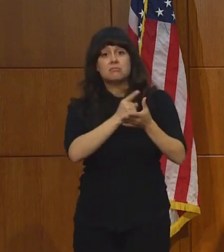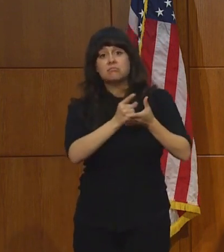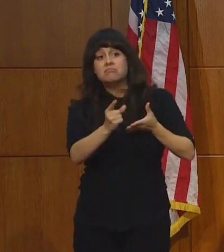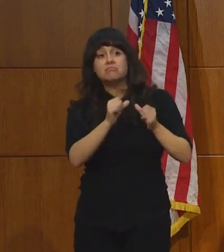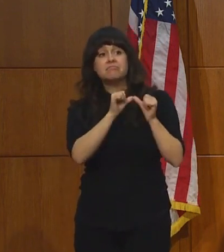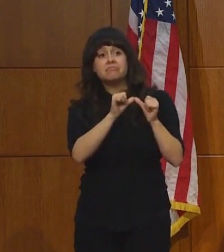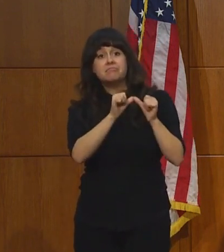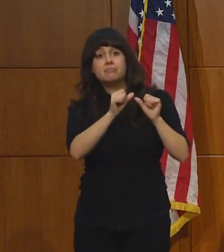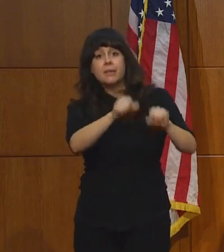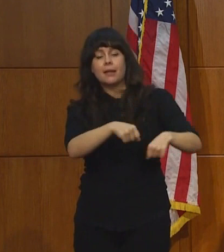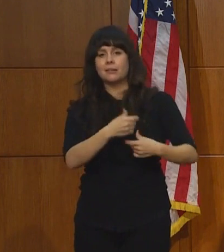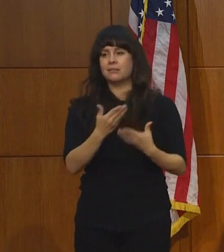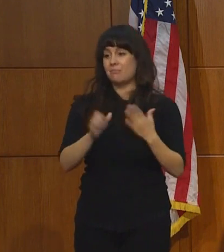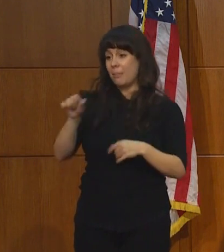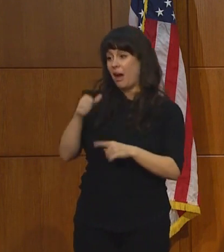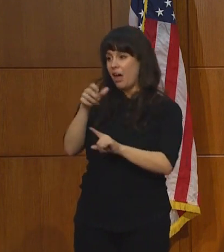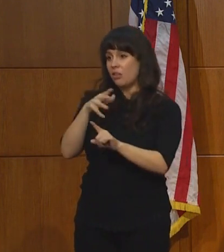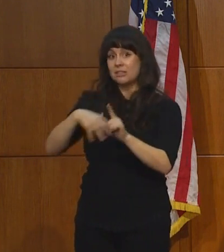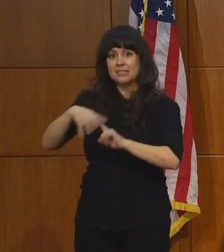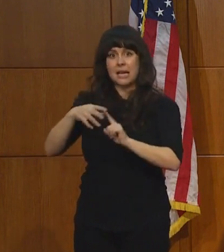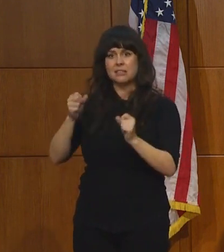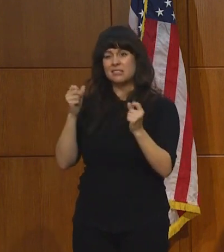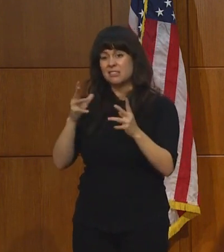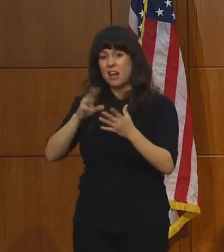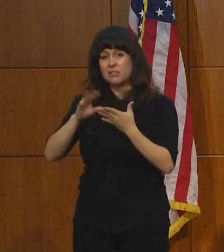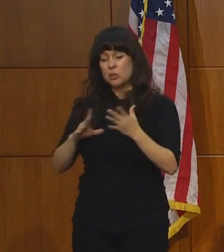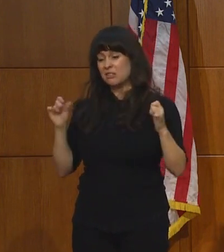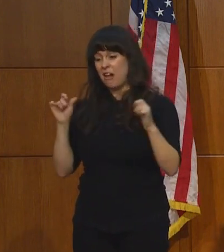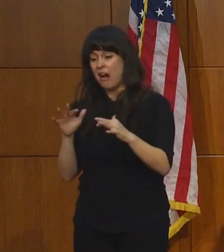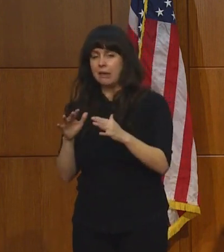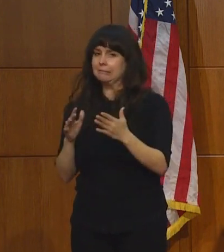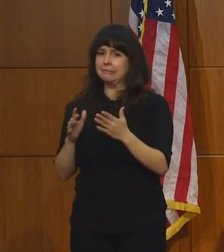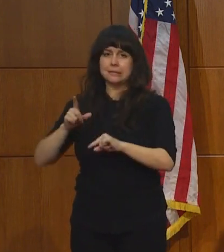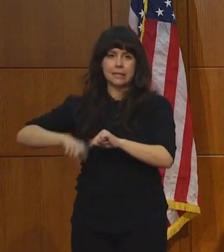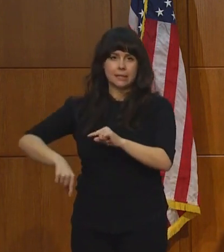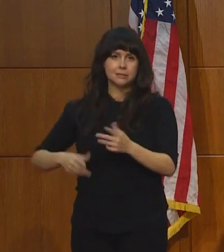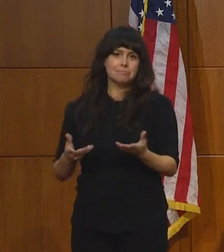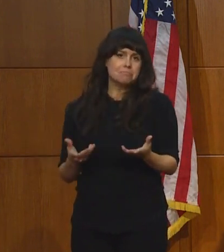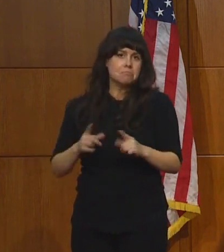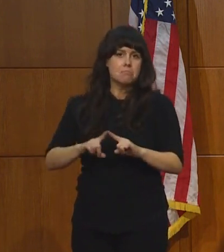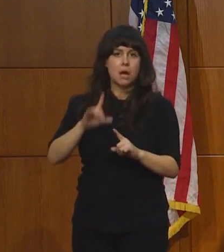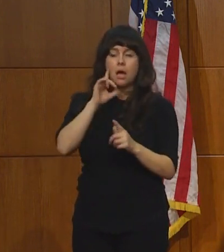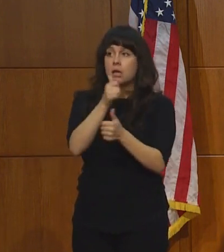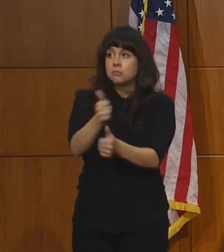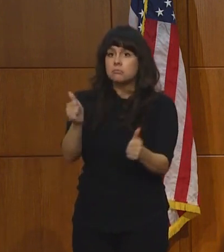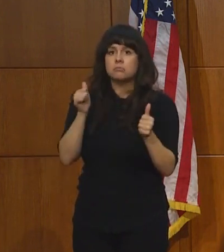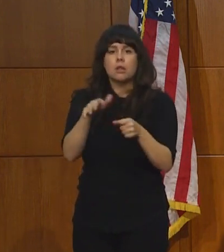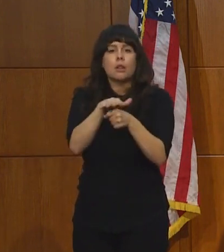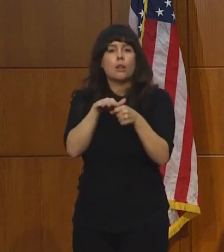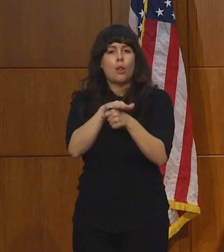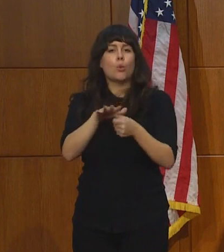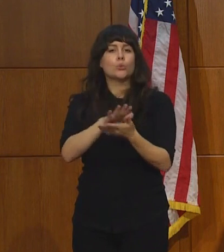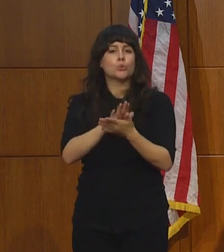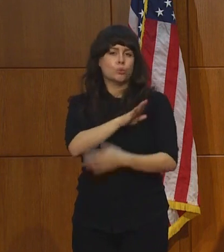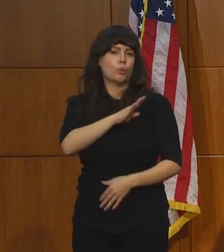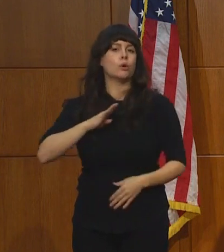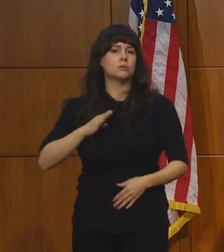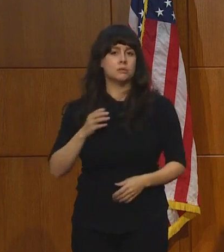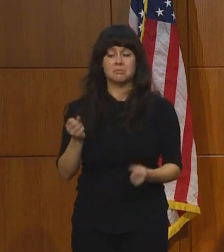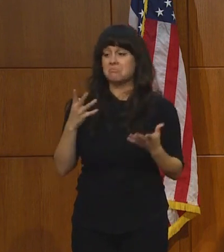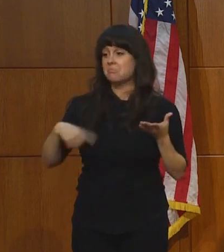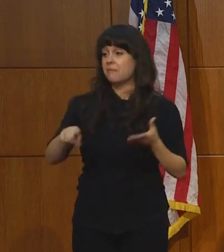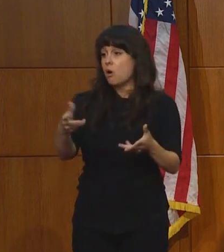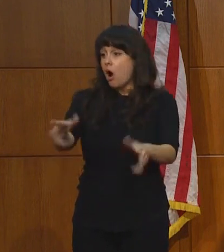different in other settings. But local school boards will decide. Some have already acted, and many others will